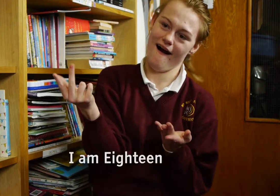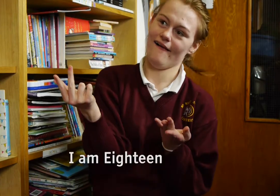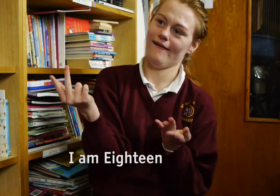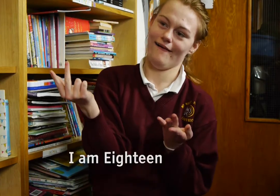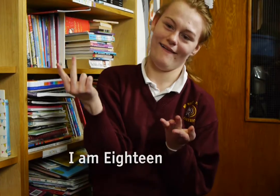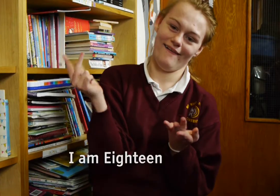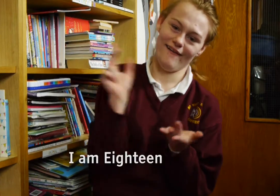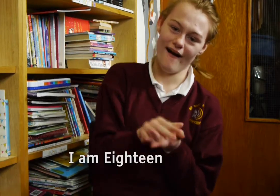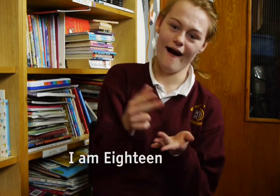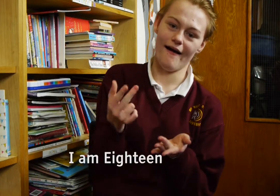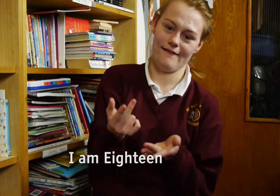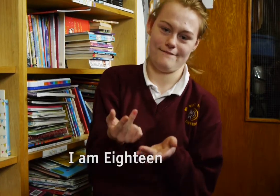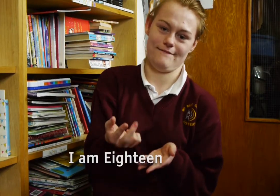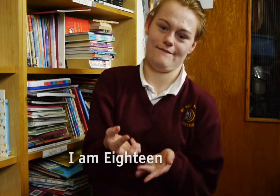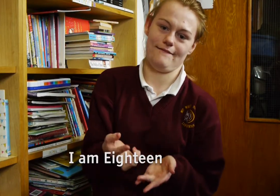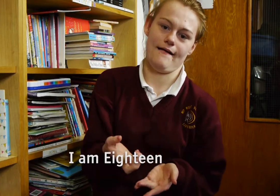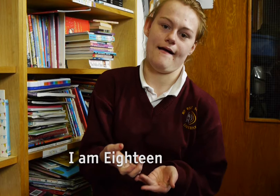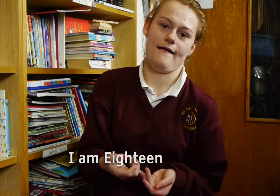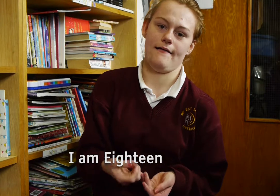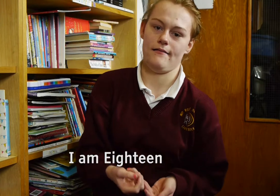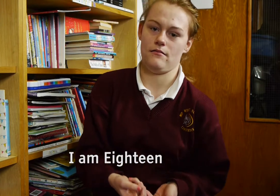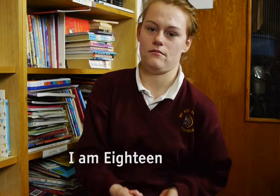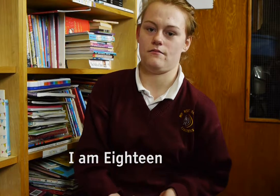I am 18.